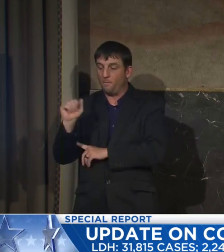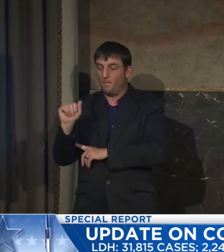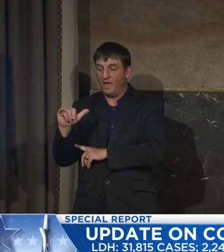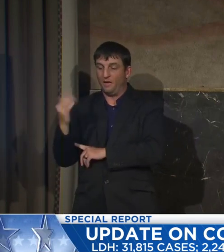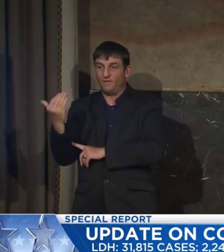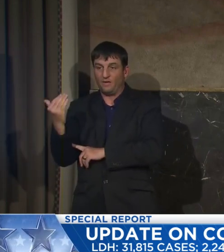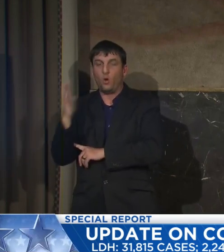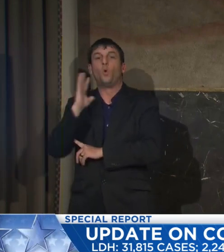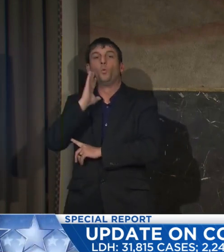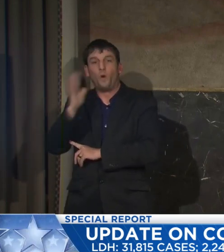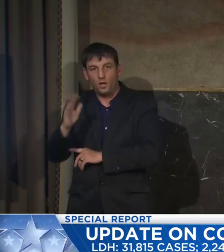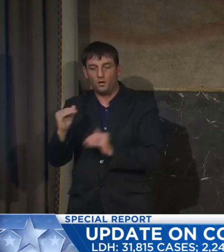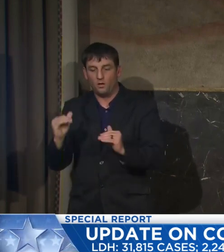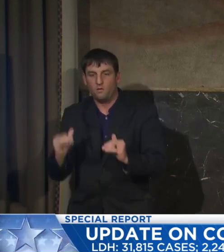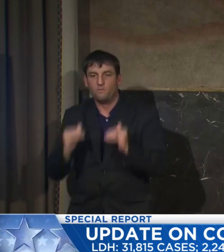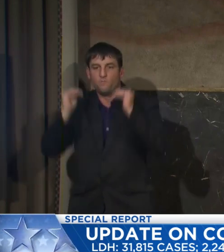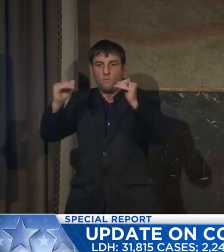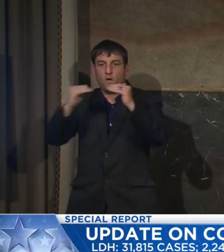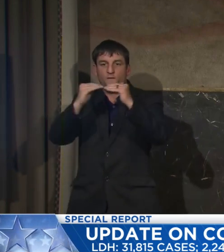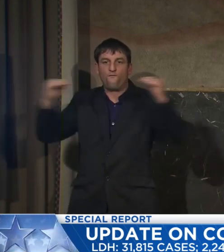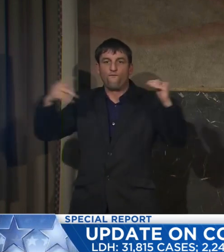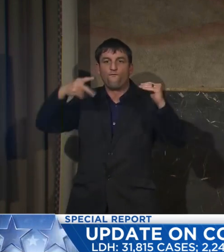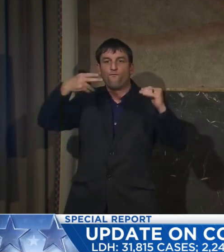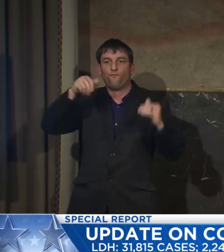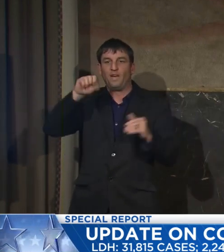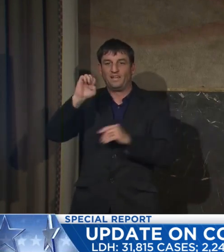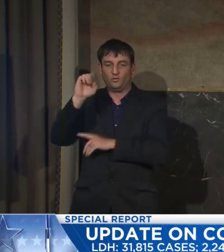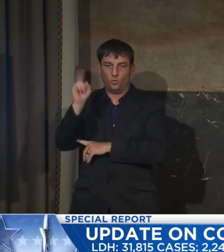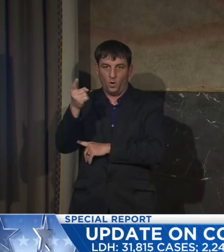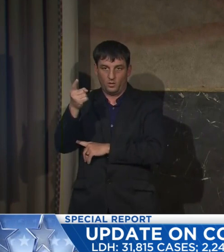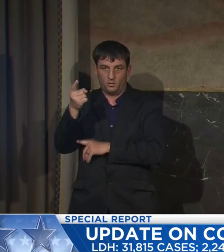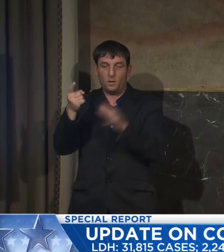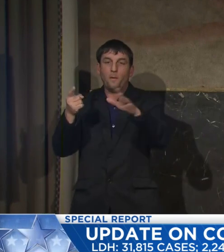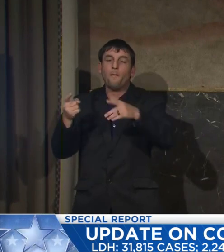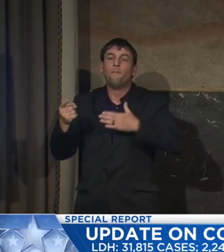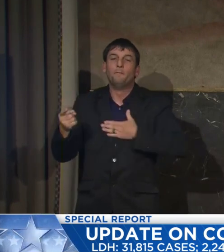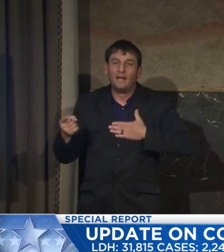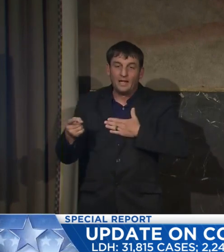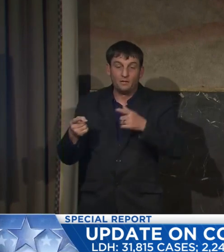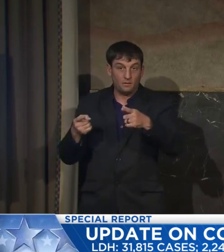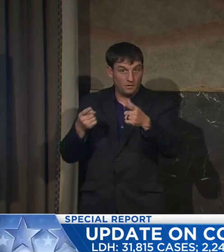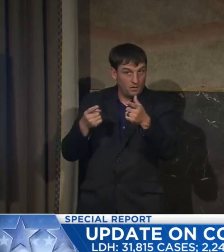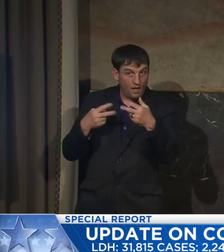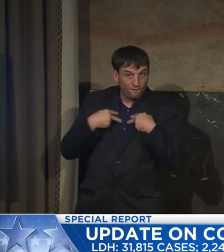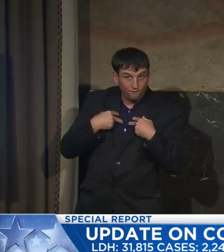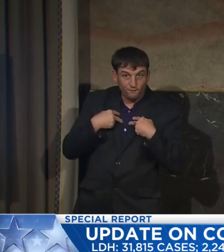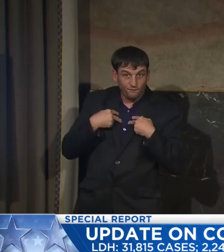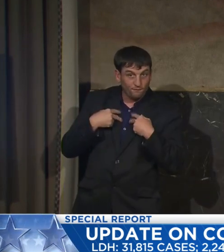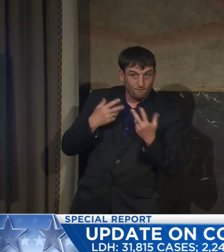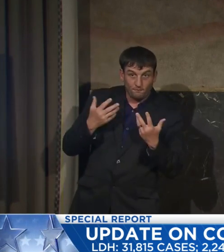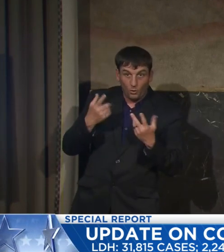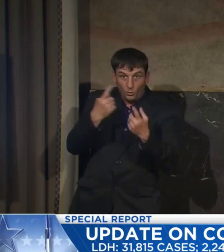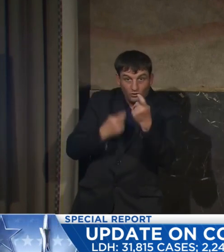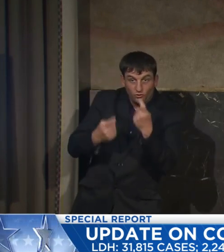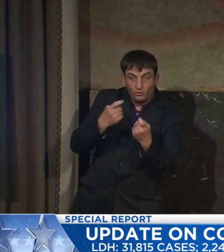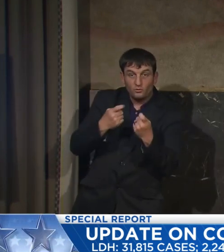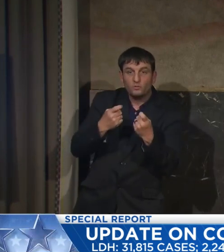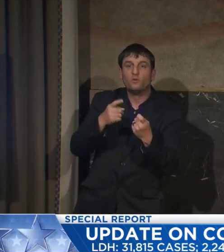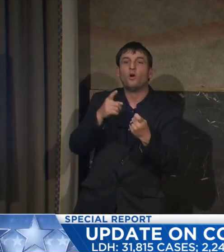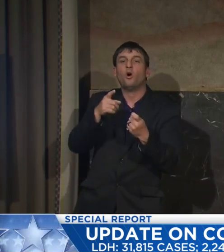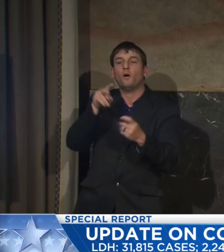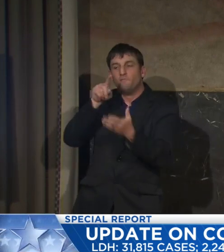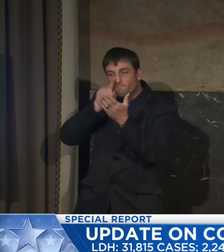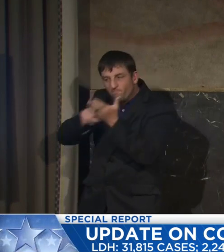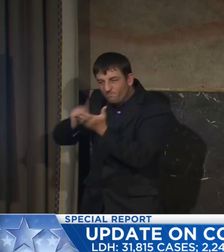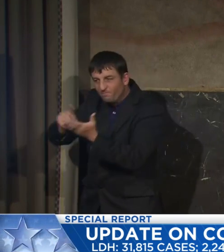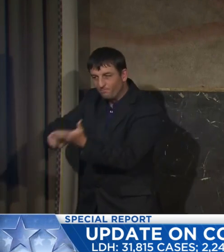will move to phase one. Please make sure that if you've got questions that you get those questions answered this